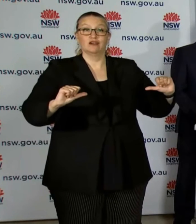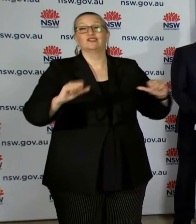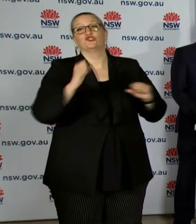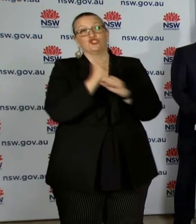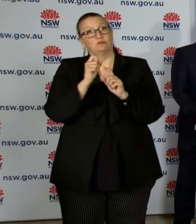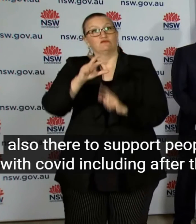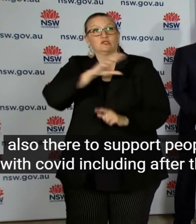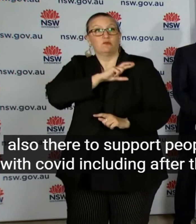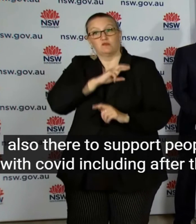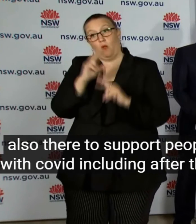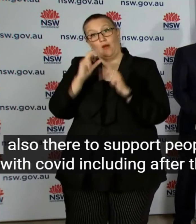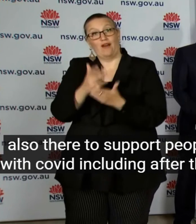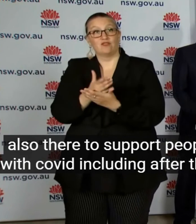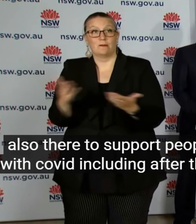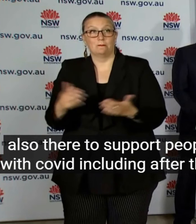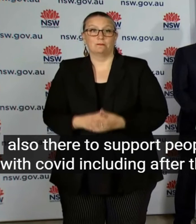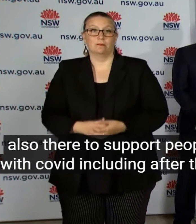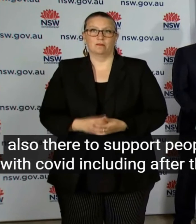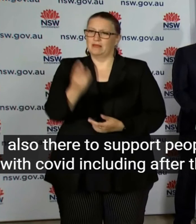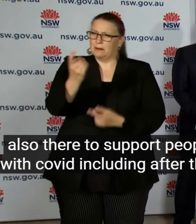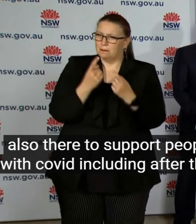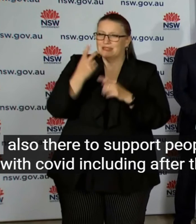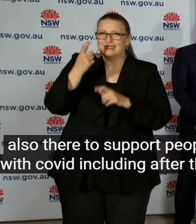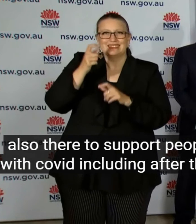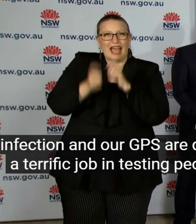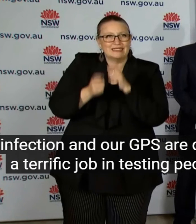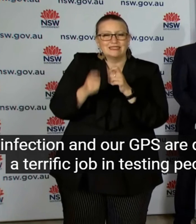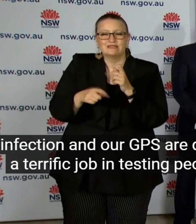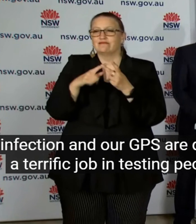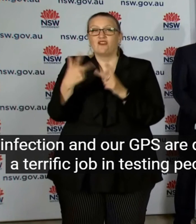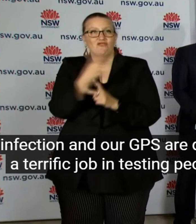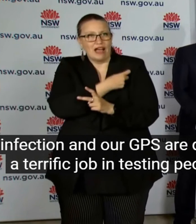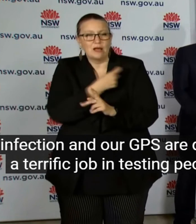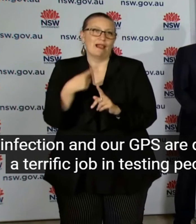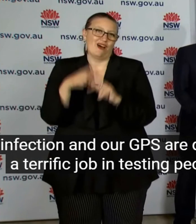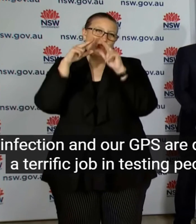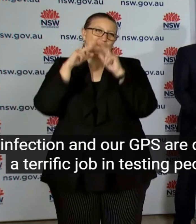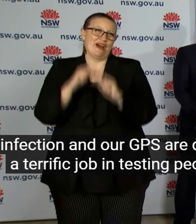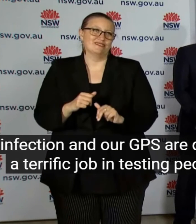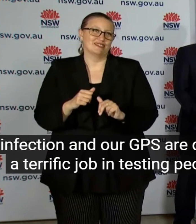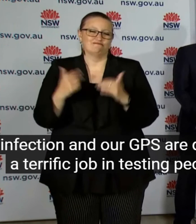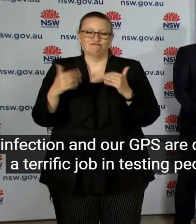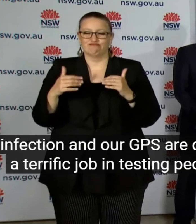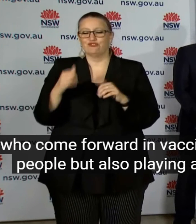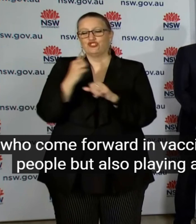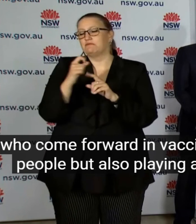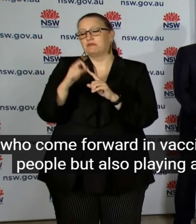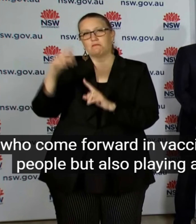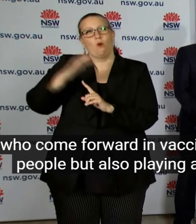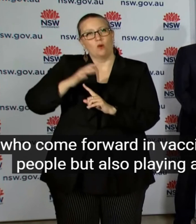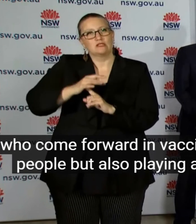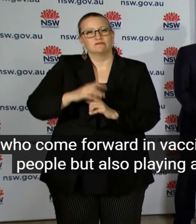a terrific job in testing people who come forward, in vaccinating people, but also playing a key role in caring for